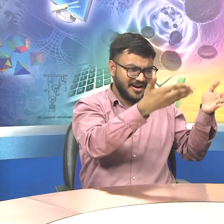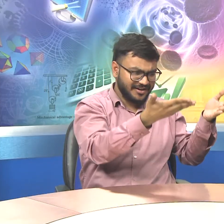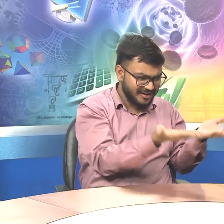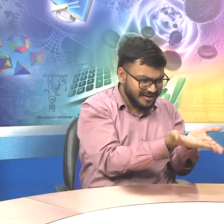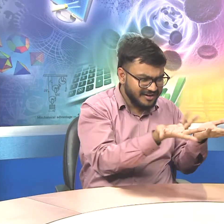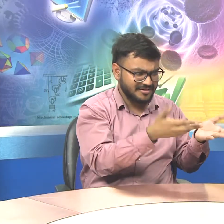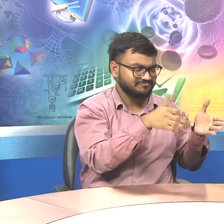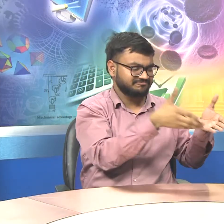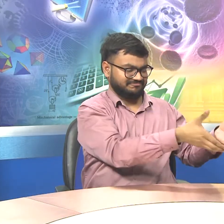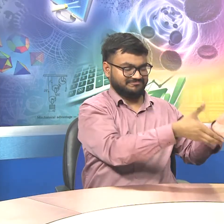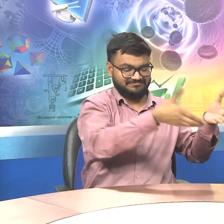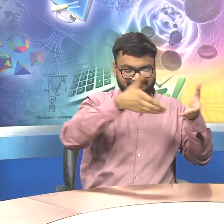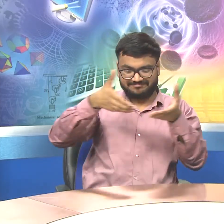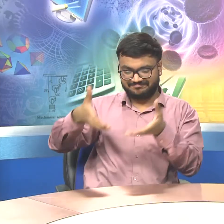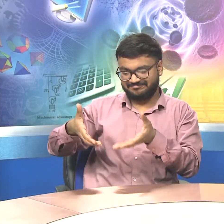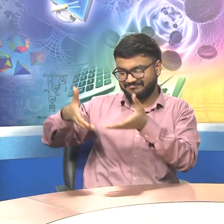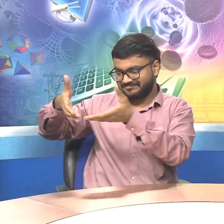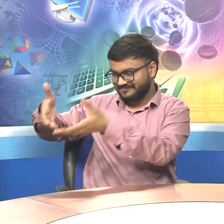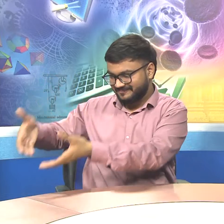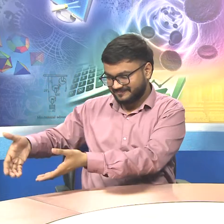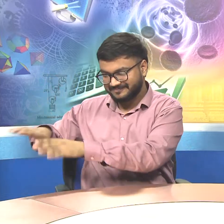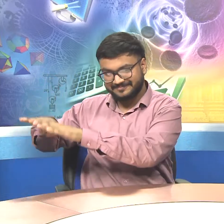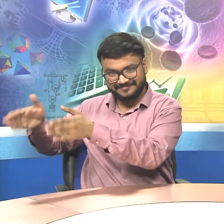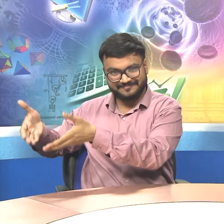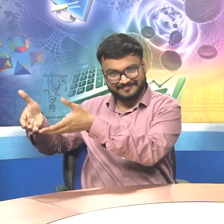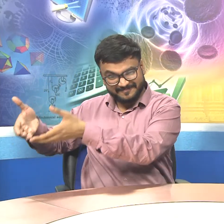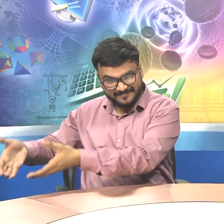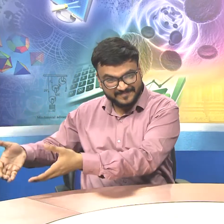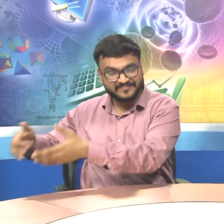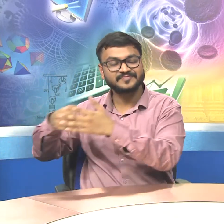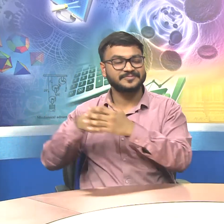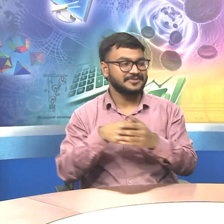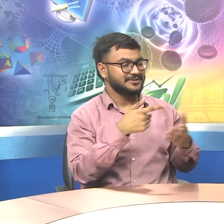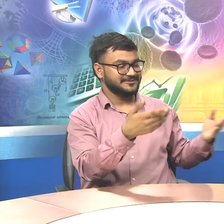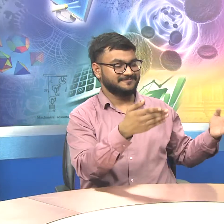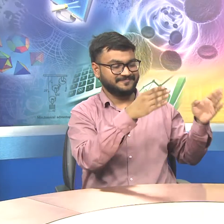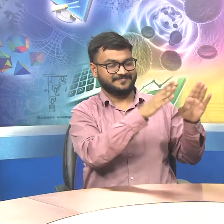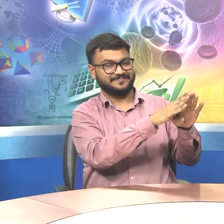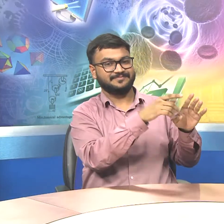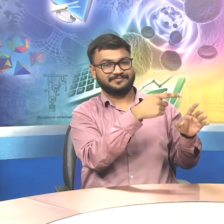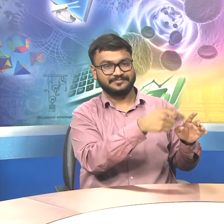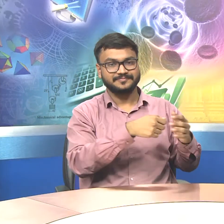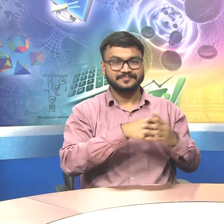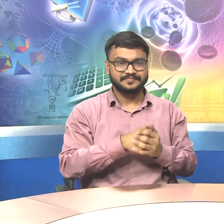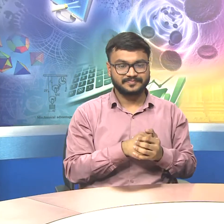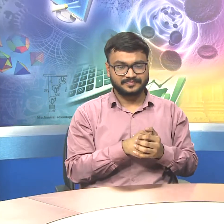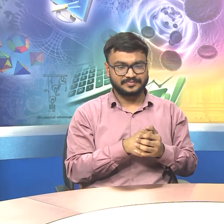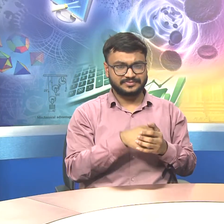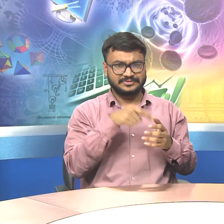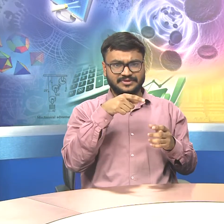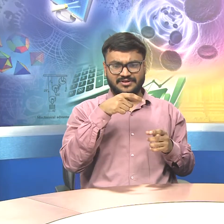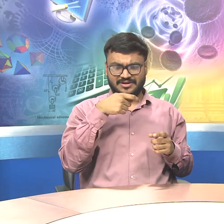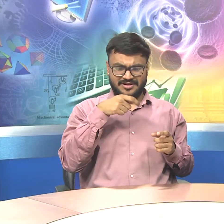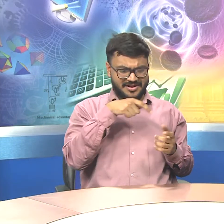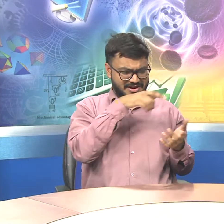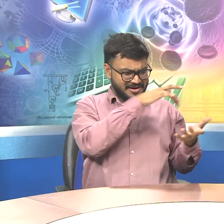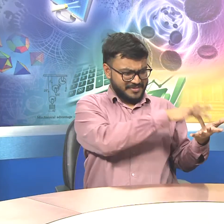The door opened and my friend walked in and gave me a gift box, which I kept on the table.